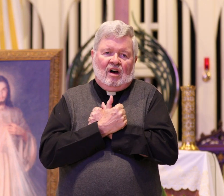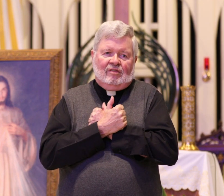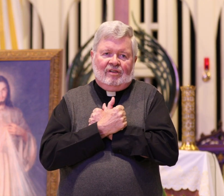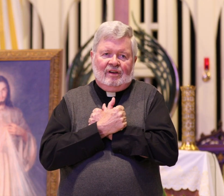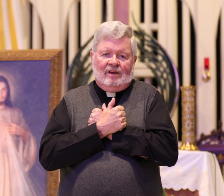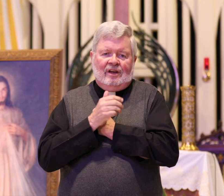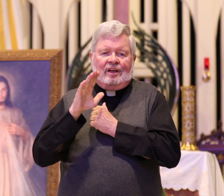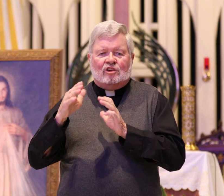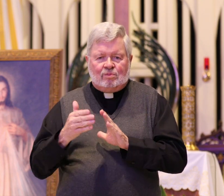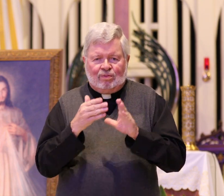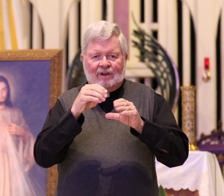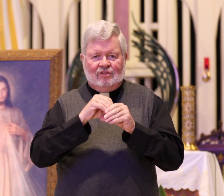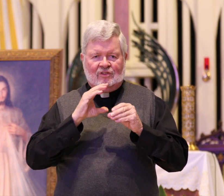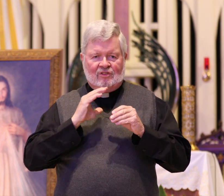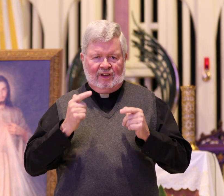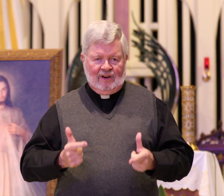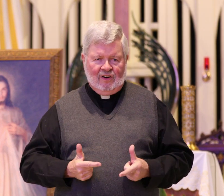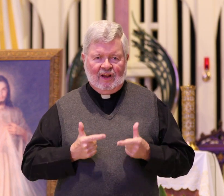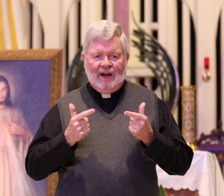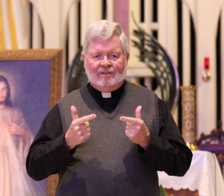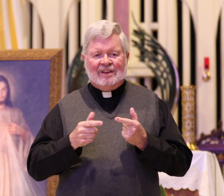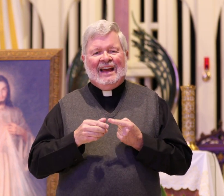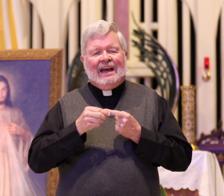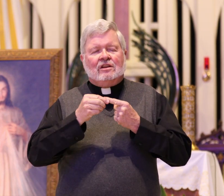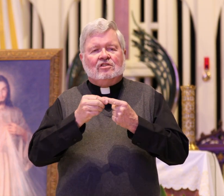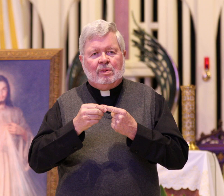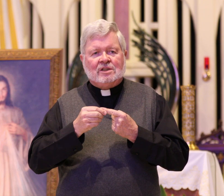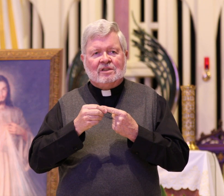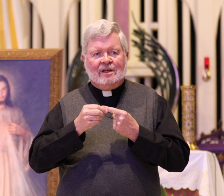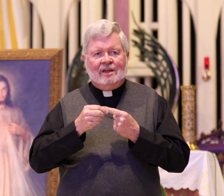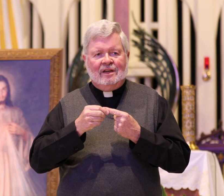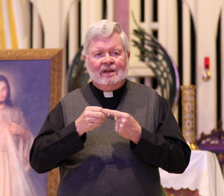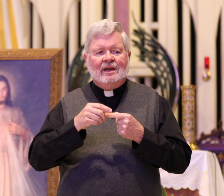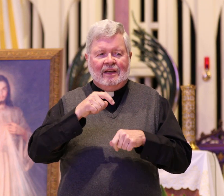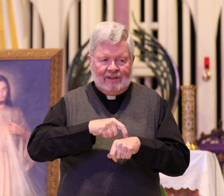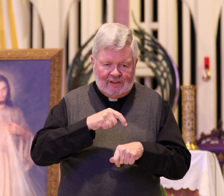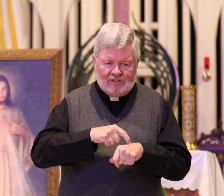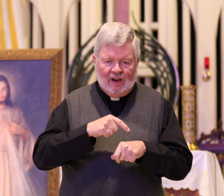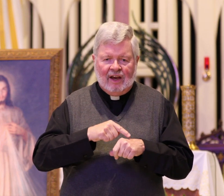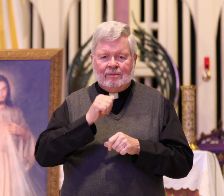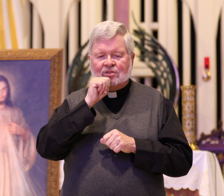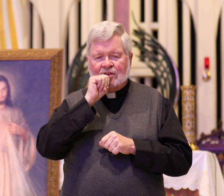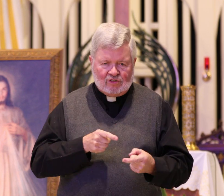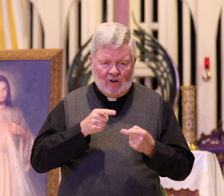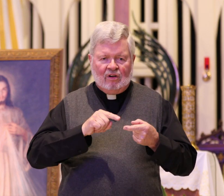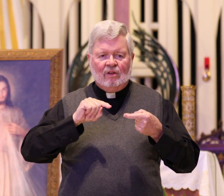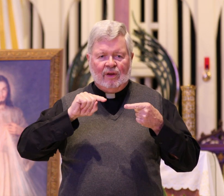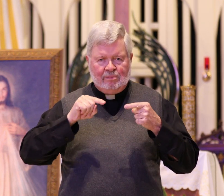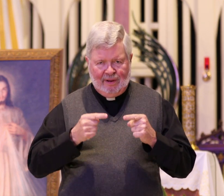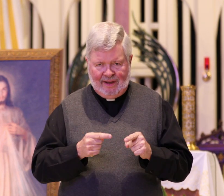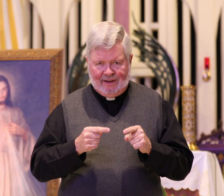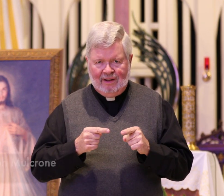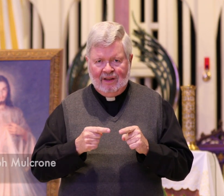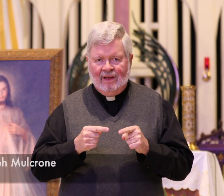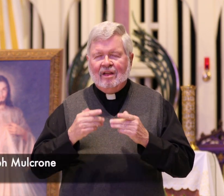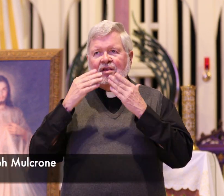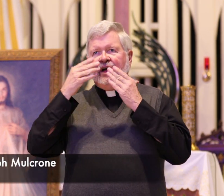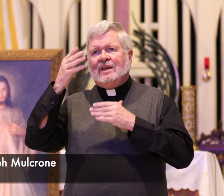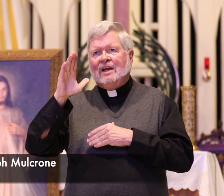love, his presence in our lives, and especially in these times of struggle and pain, thanking